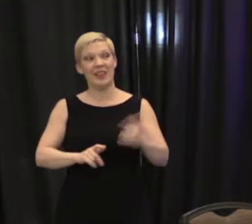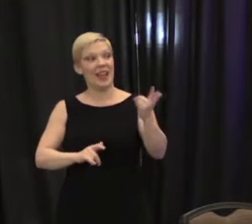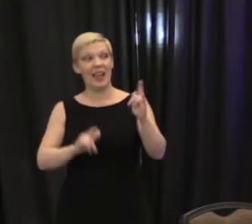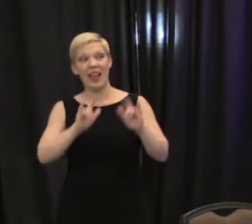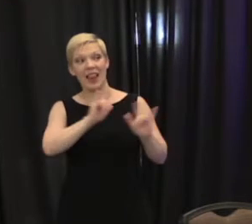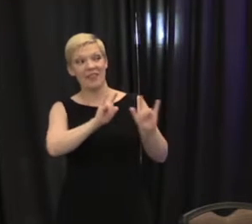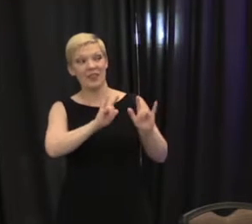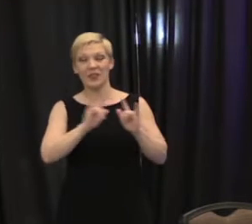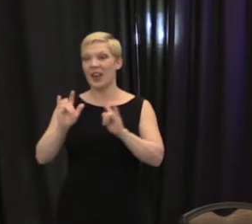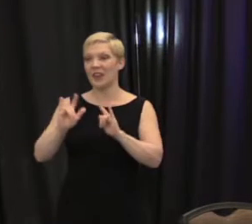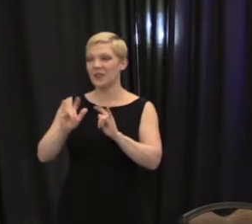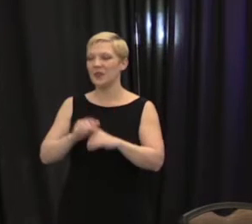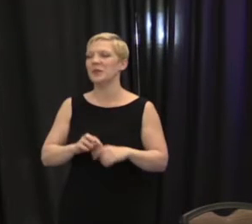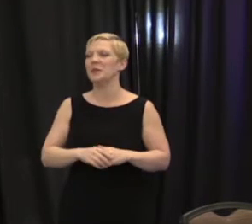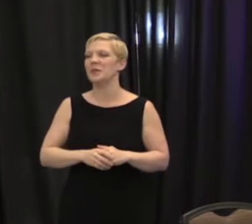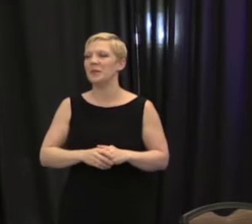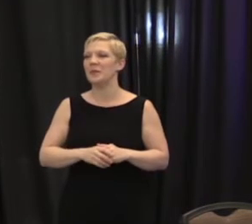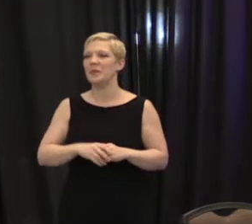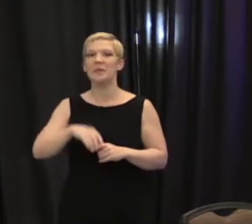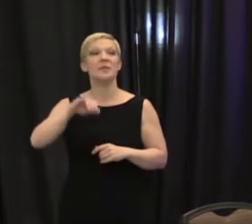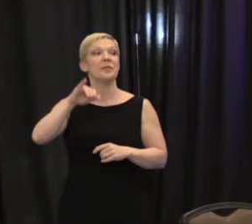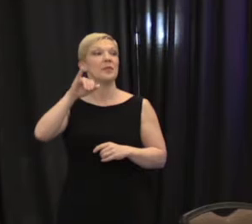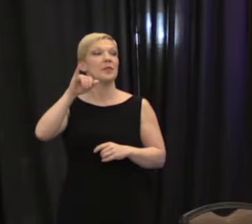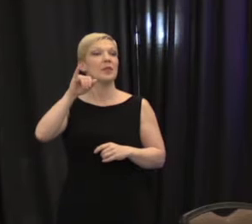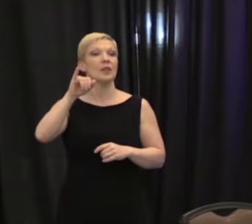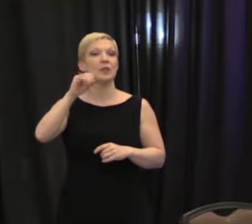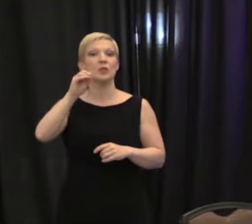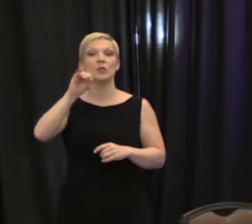Love you too. Joined by Erica. Is